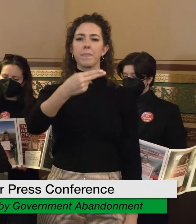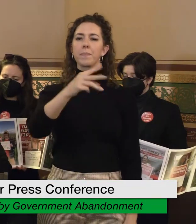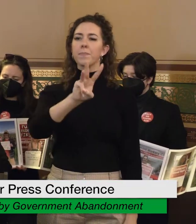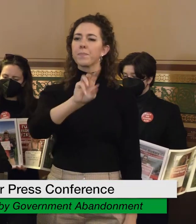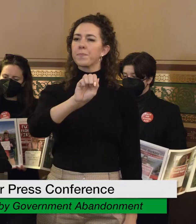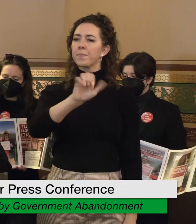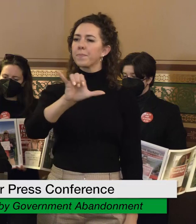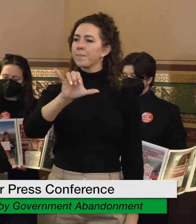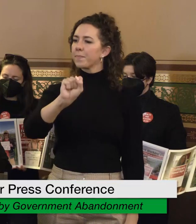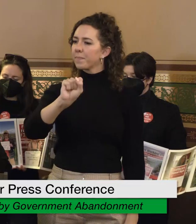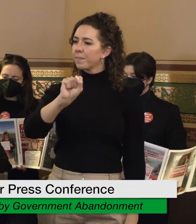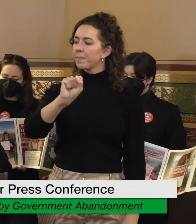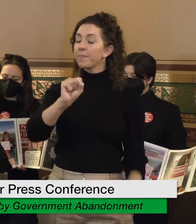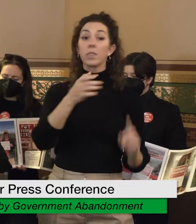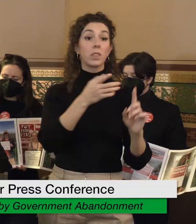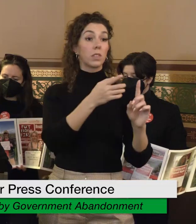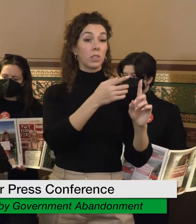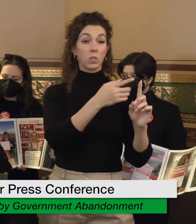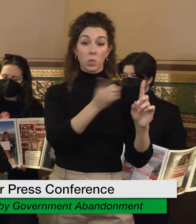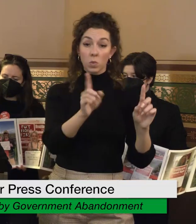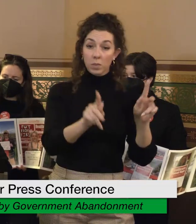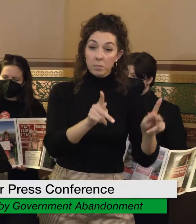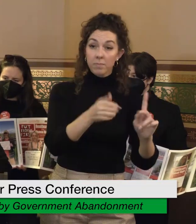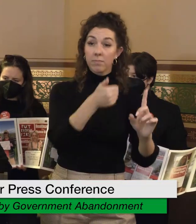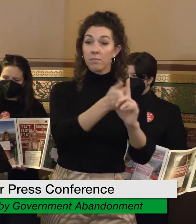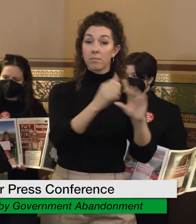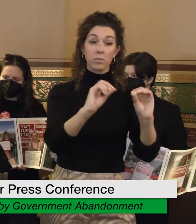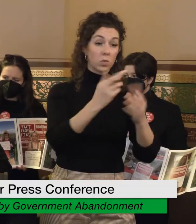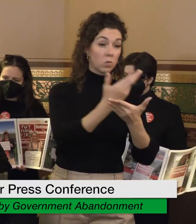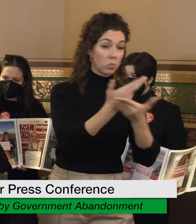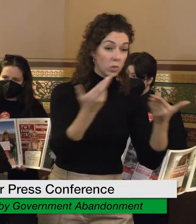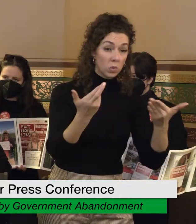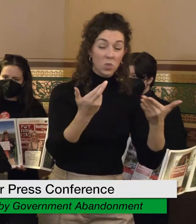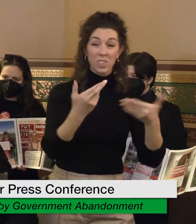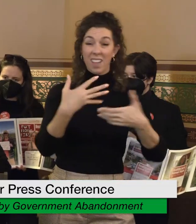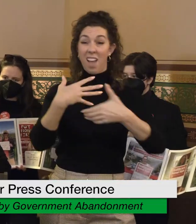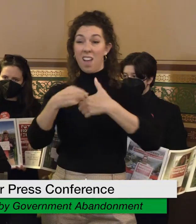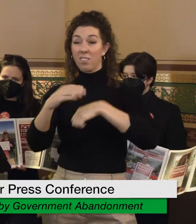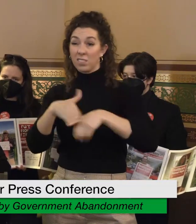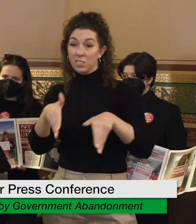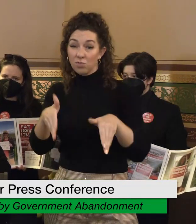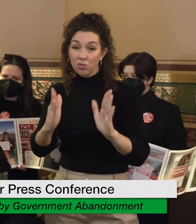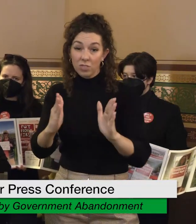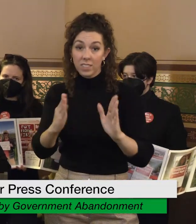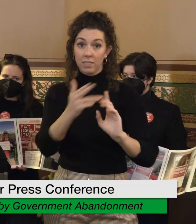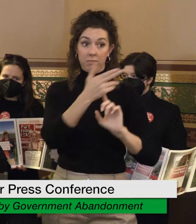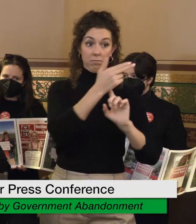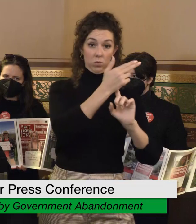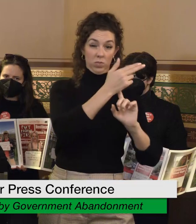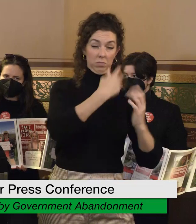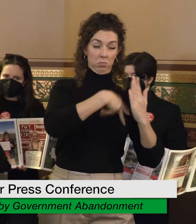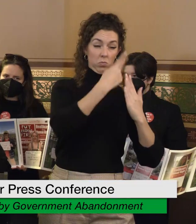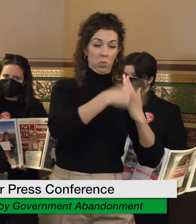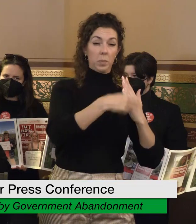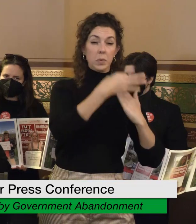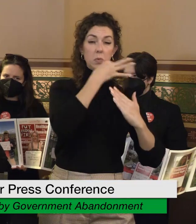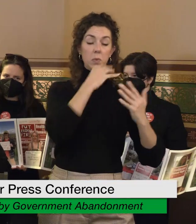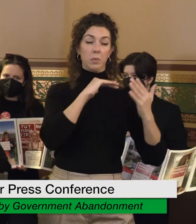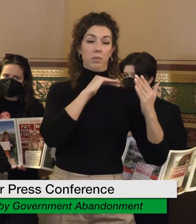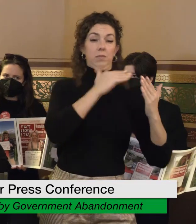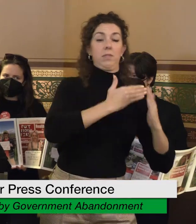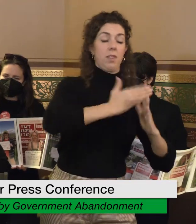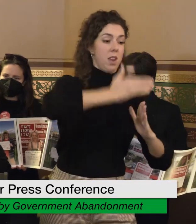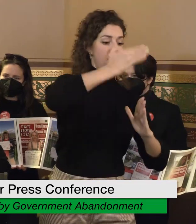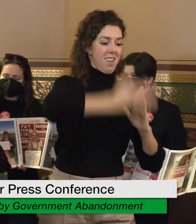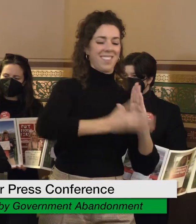For those who have no resources and are back on the street as this motel program ends, they are going to